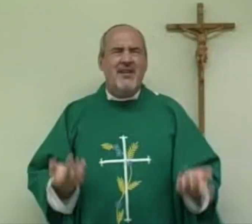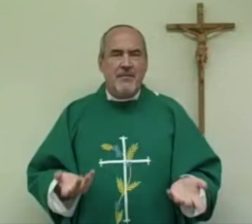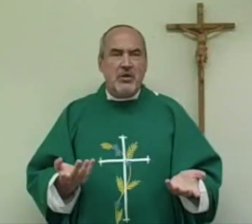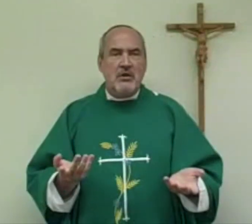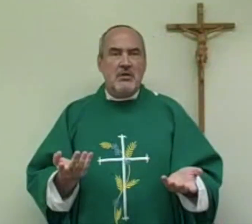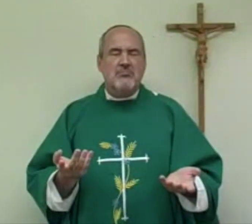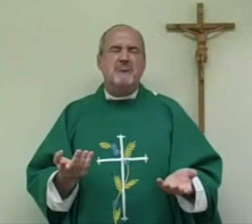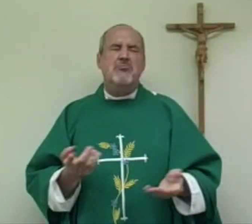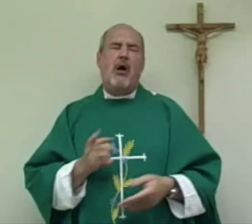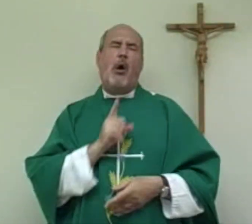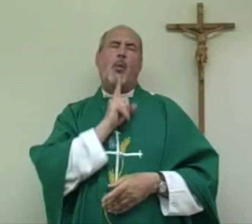situation?